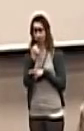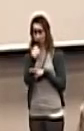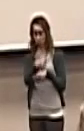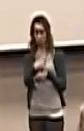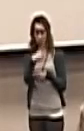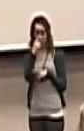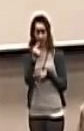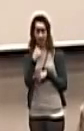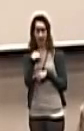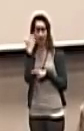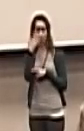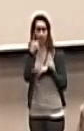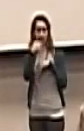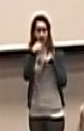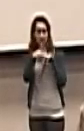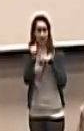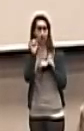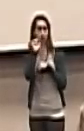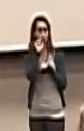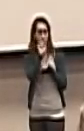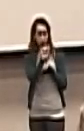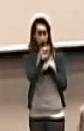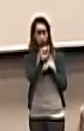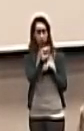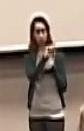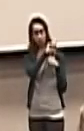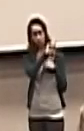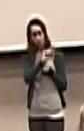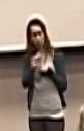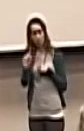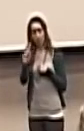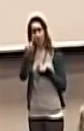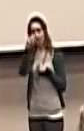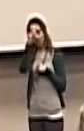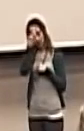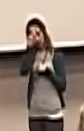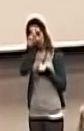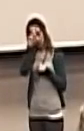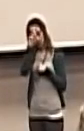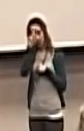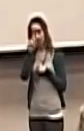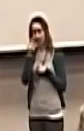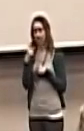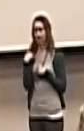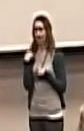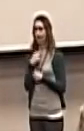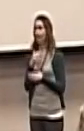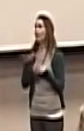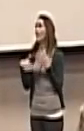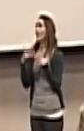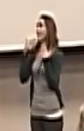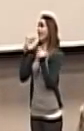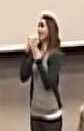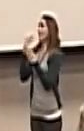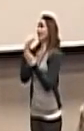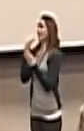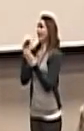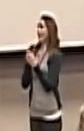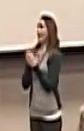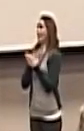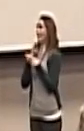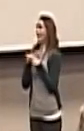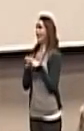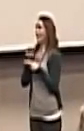Moses, "I will send you to Pharaoh." At about that point, we're all grateful that our name